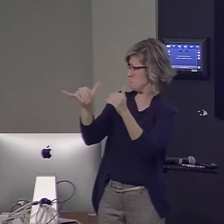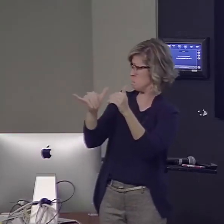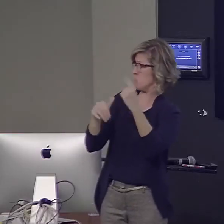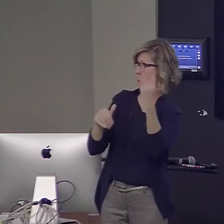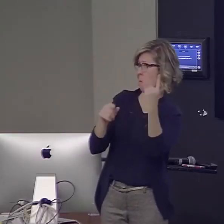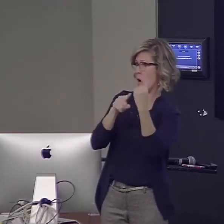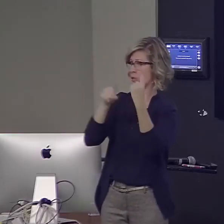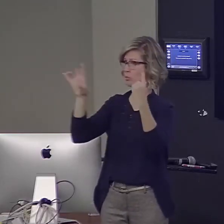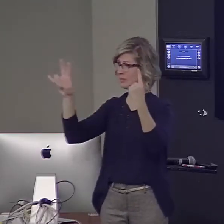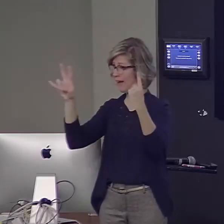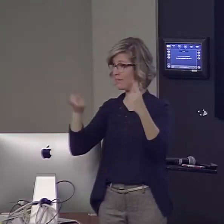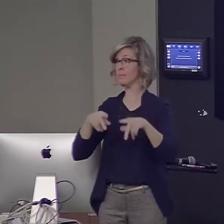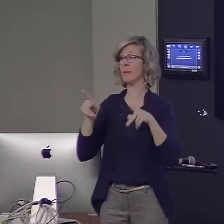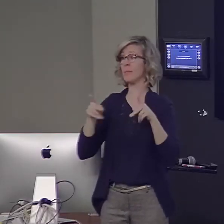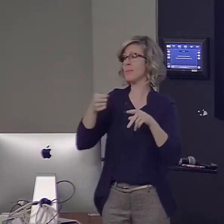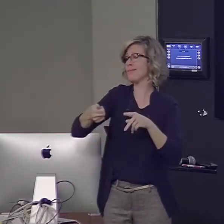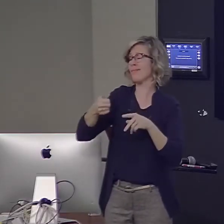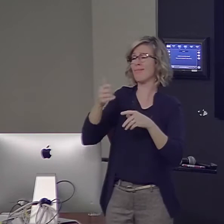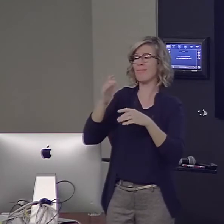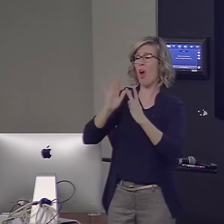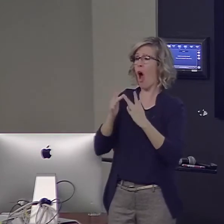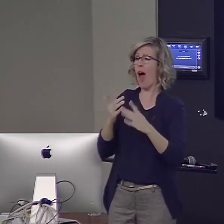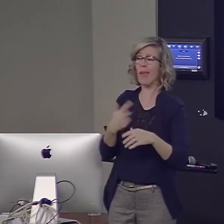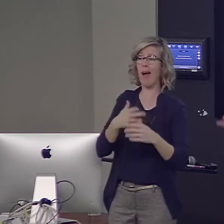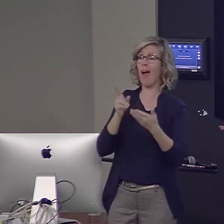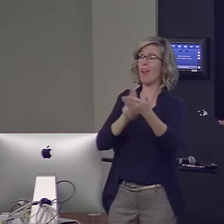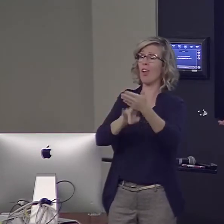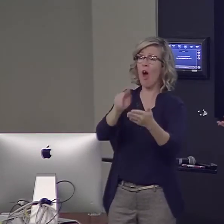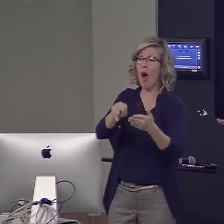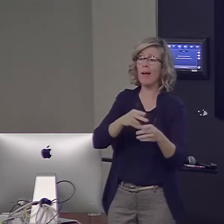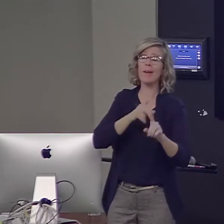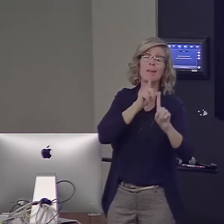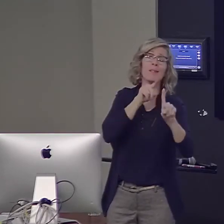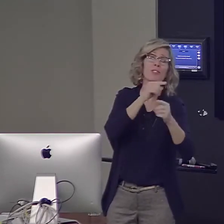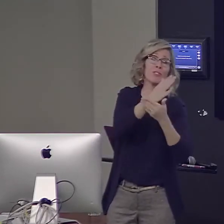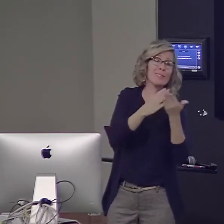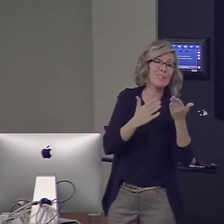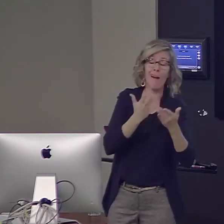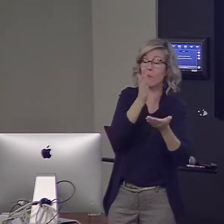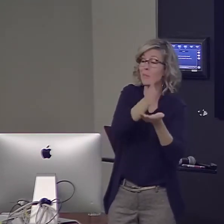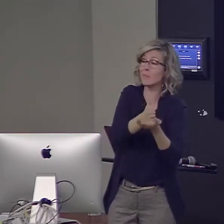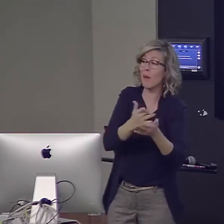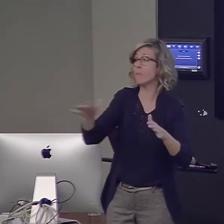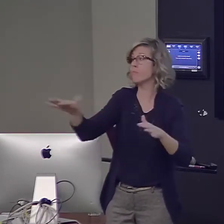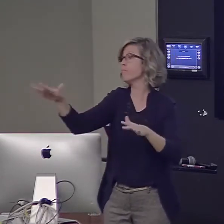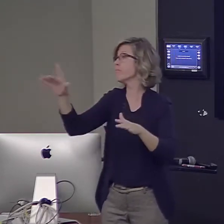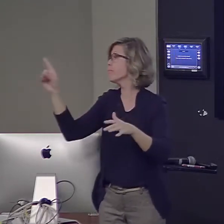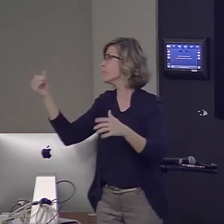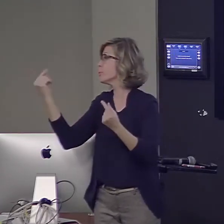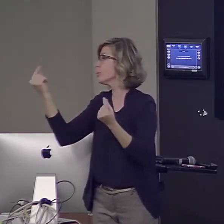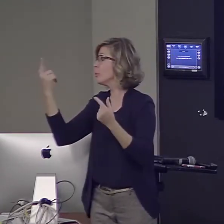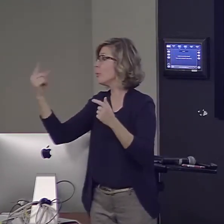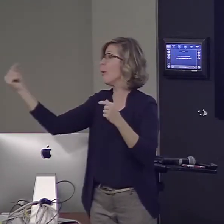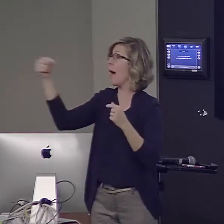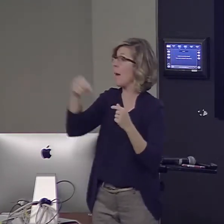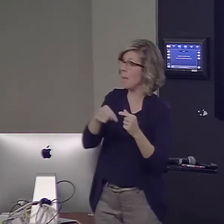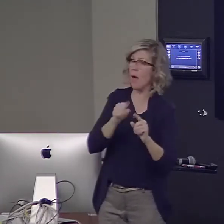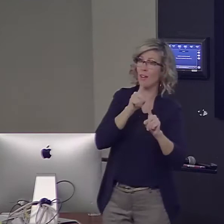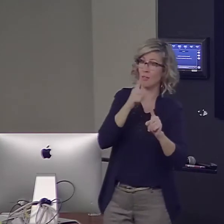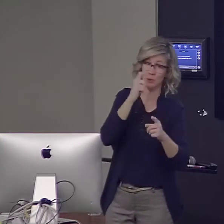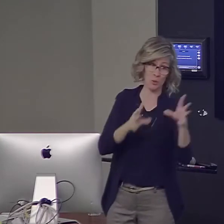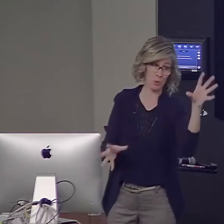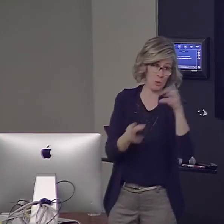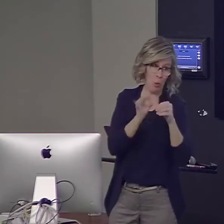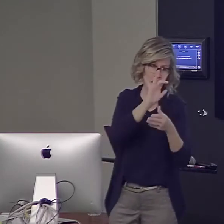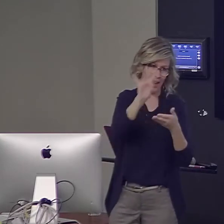They would log in, they would do a little bit, and they would go about their day, and then they would log back in. It took over 8 hours to complete the whole survey, so